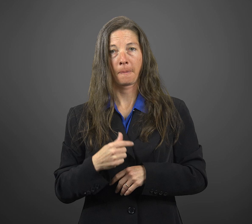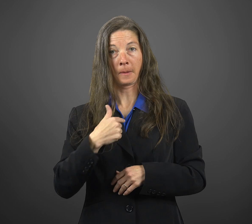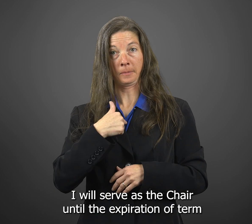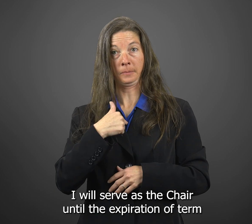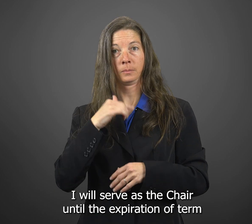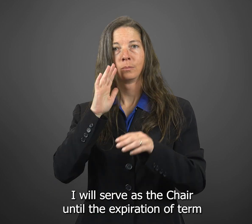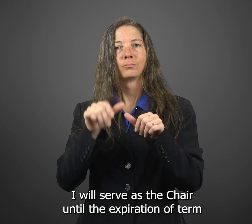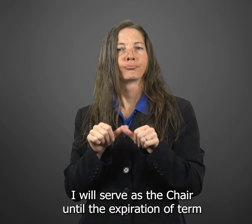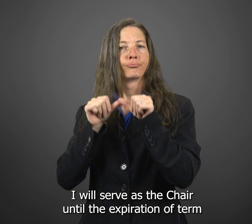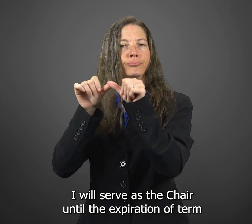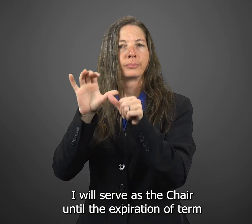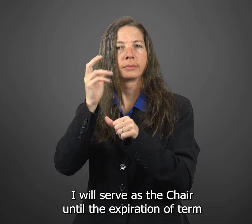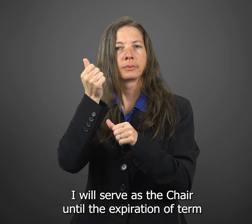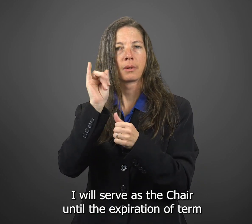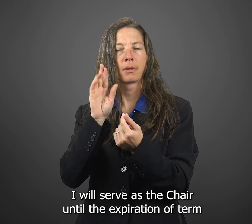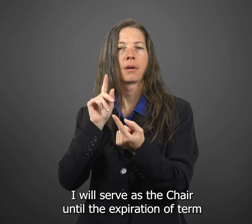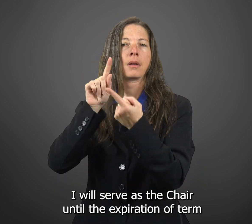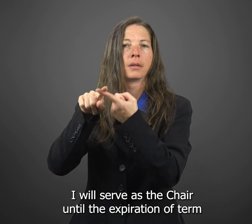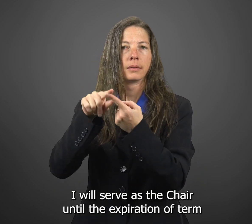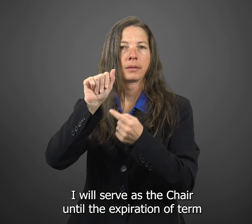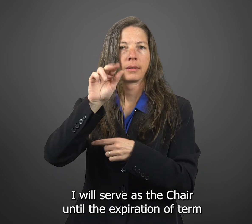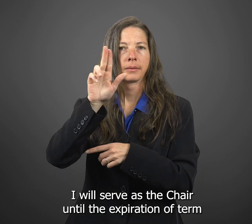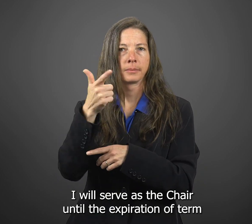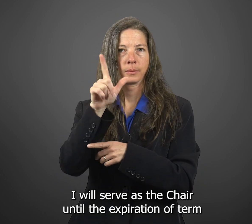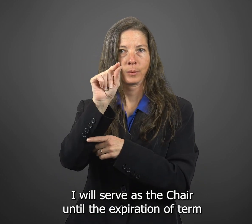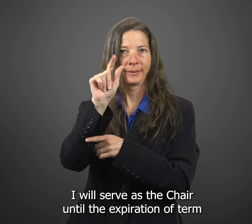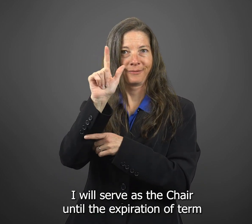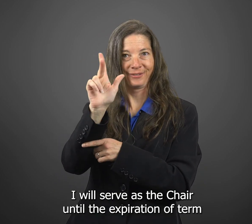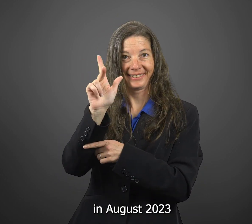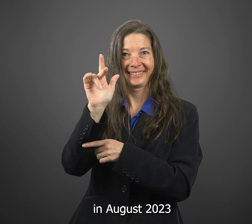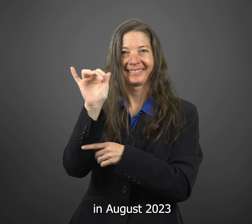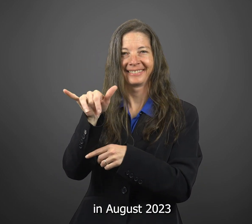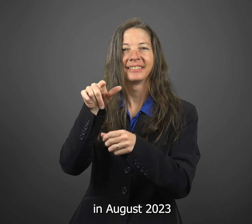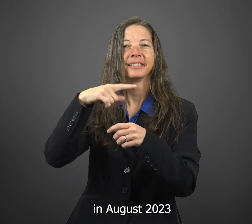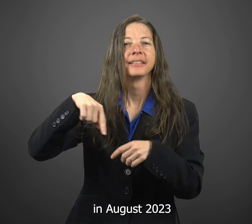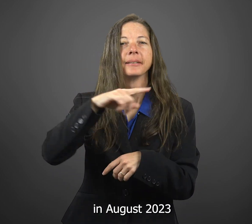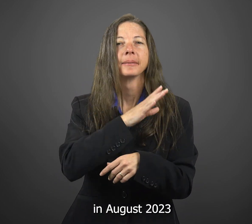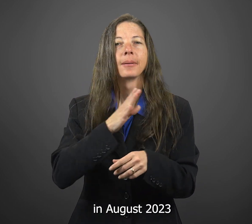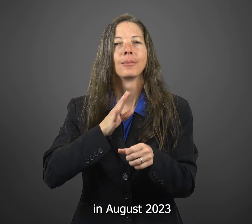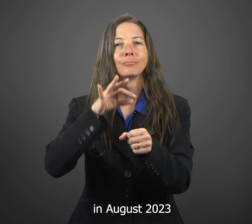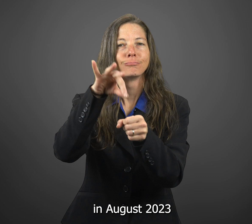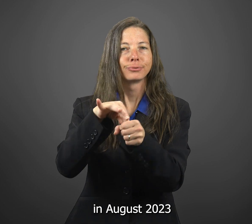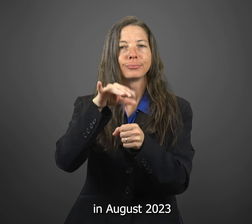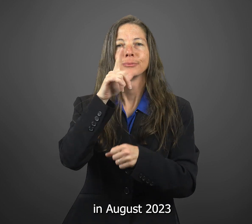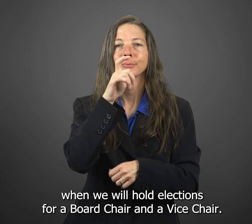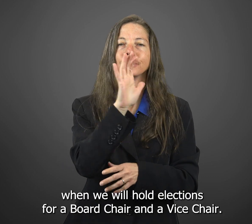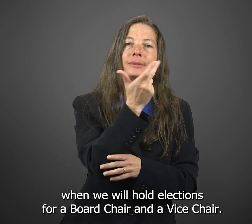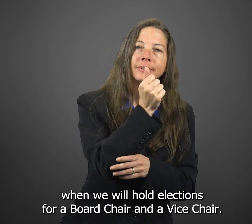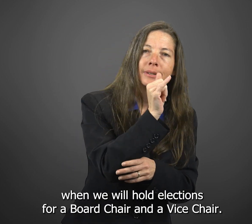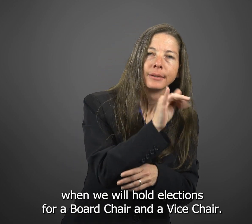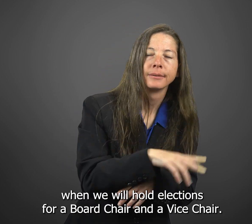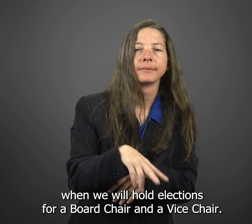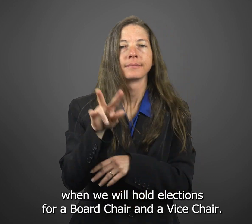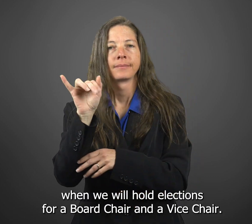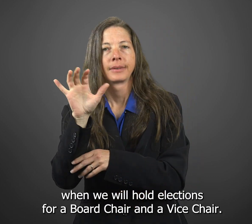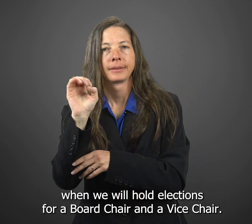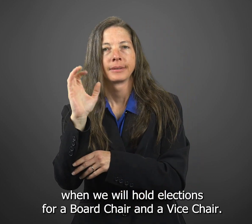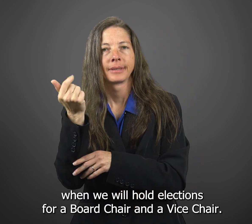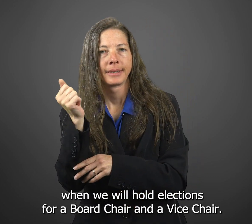I will serve as the chair until the expiration of term in August 2023, when we will hold elections for a board